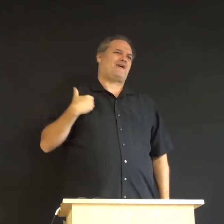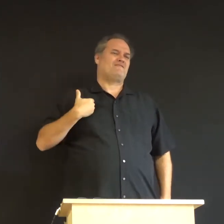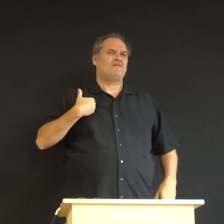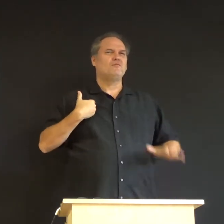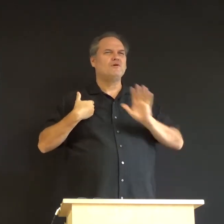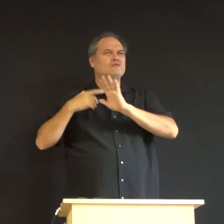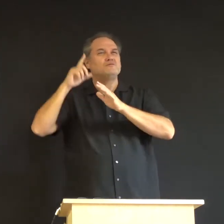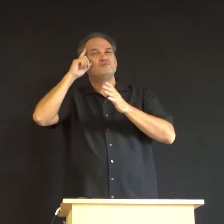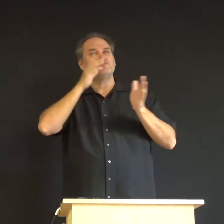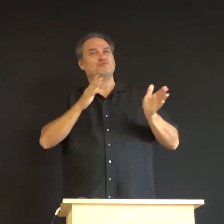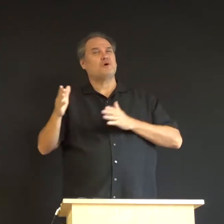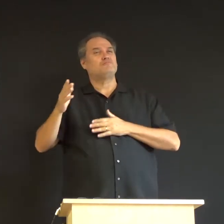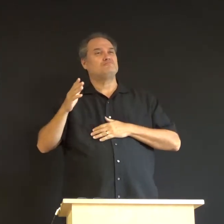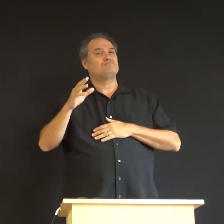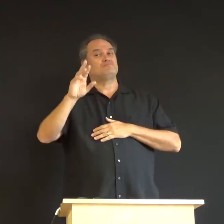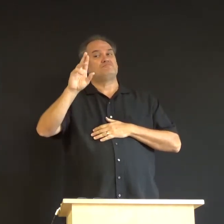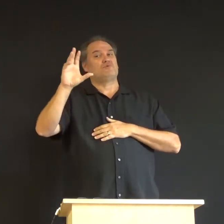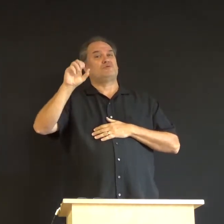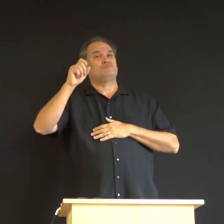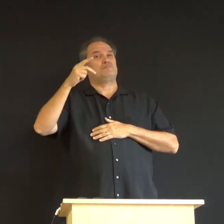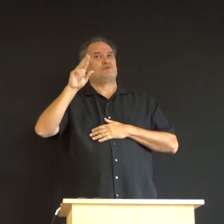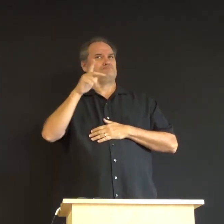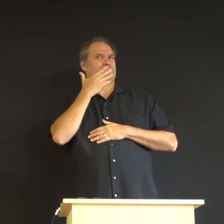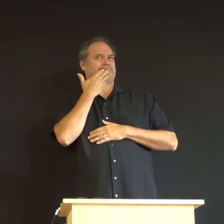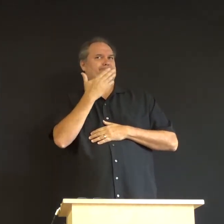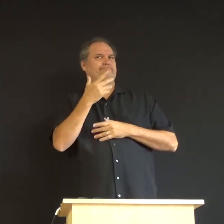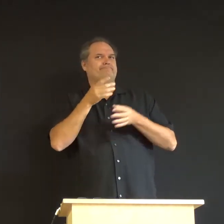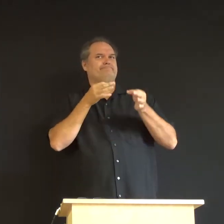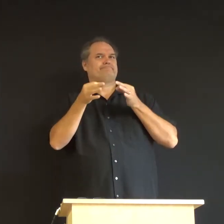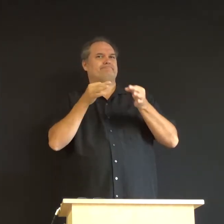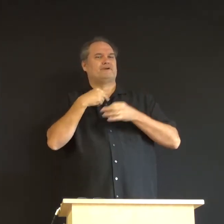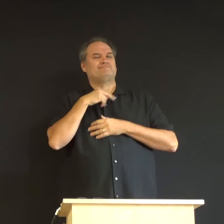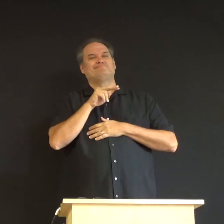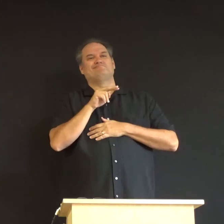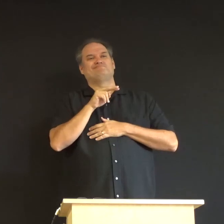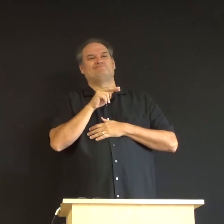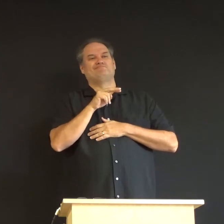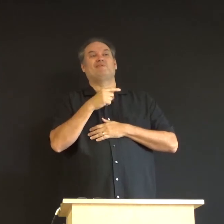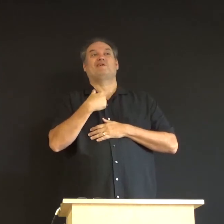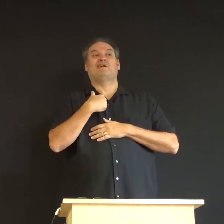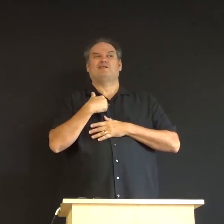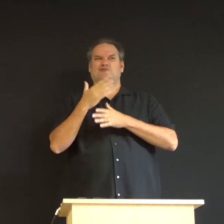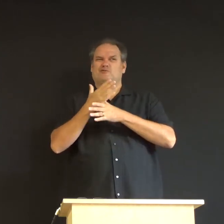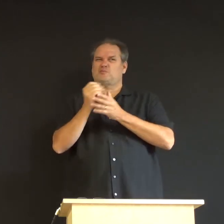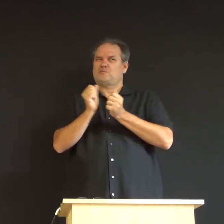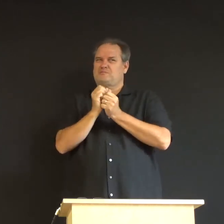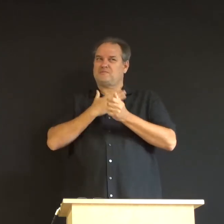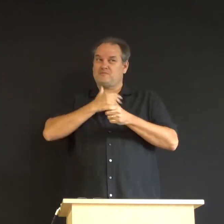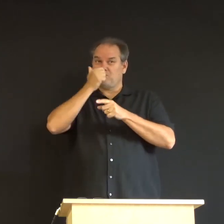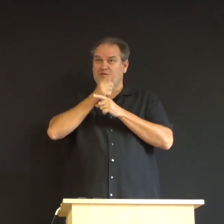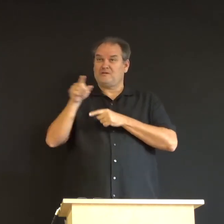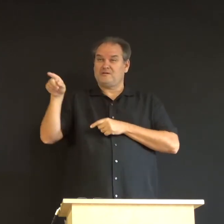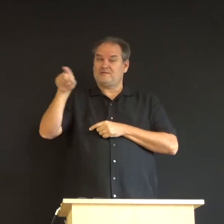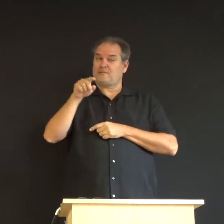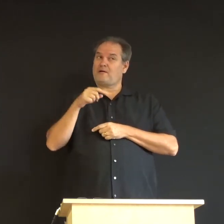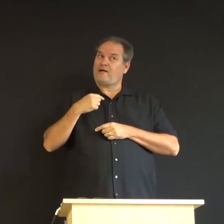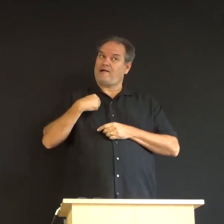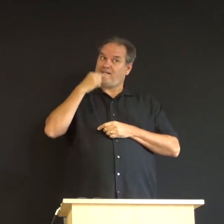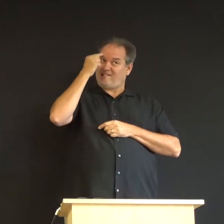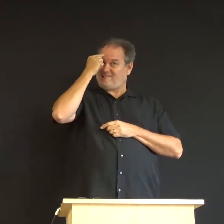are. And there's a strategy. Or this broad has a good explanation. I want to share with